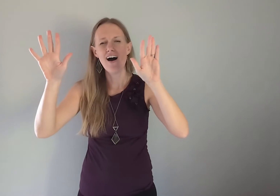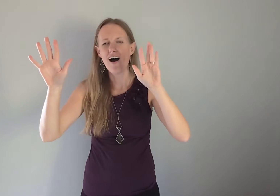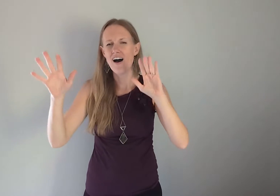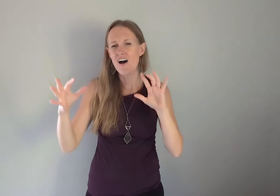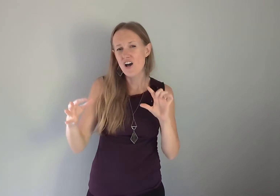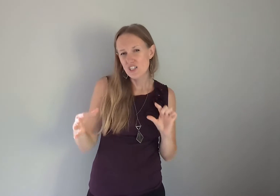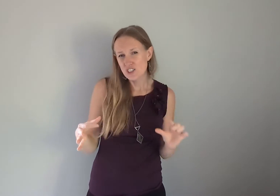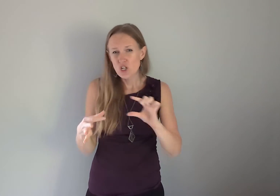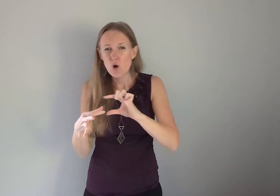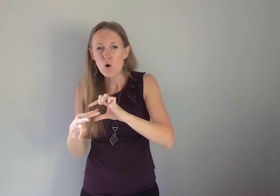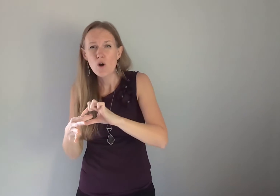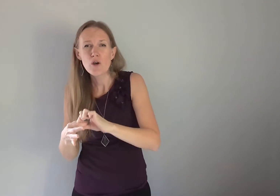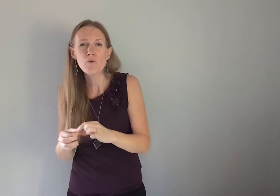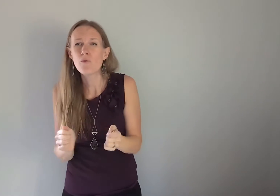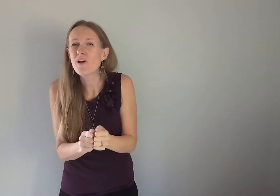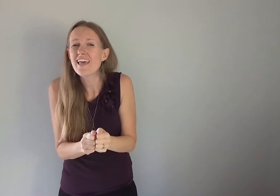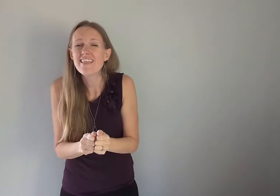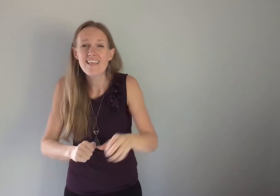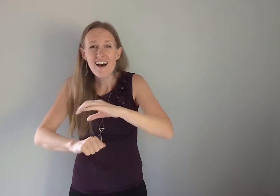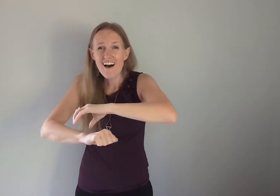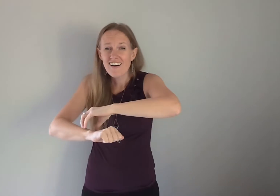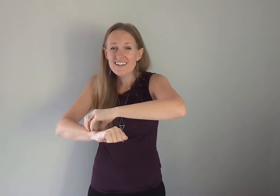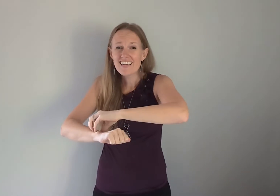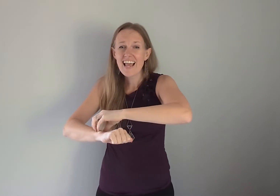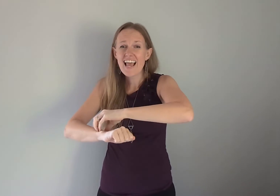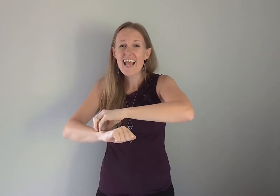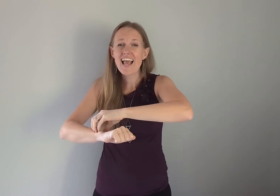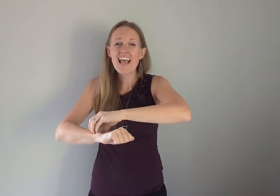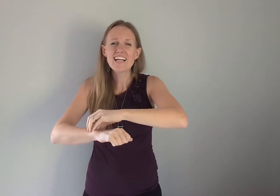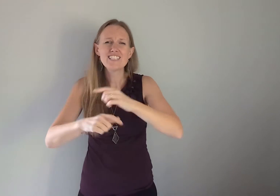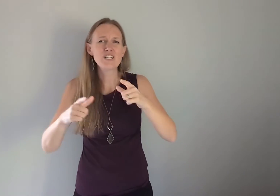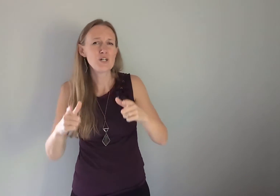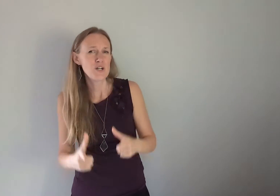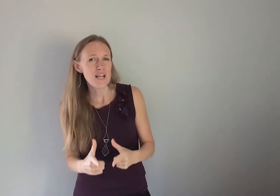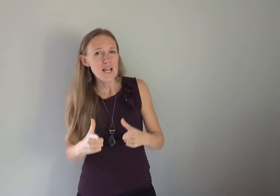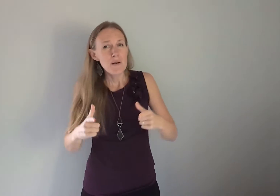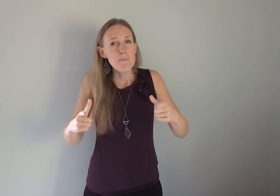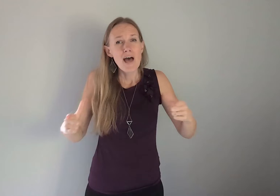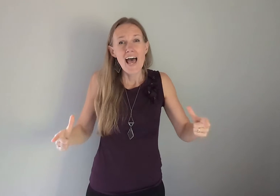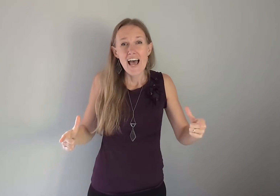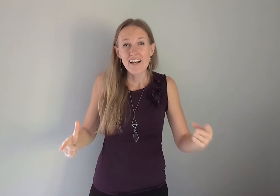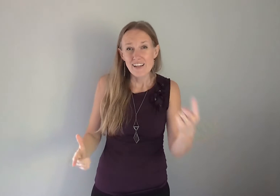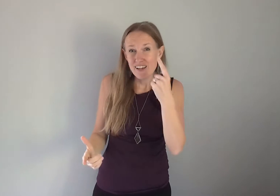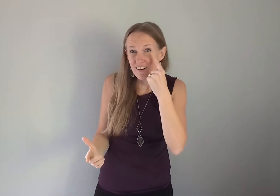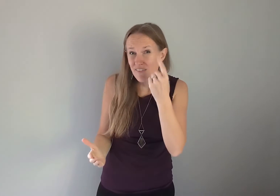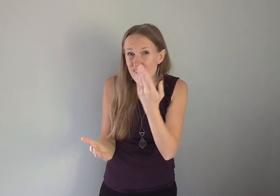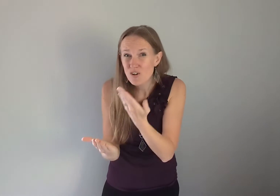above, join with all nature in